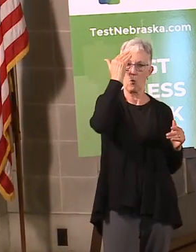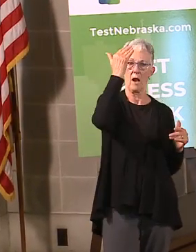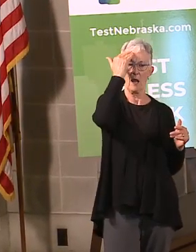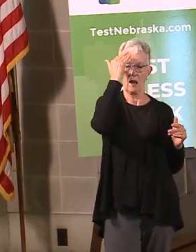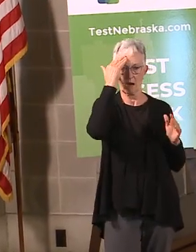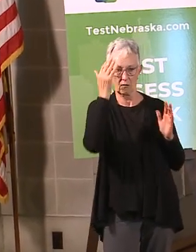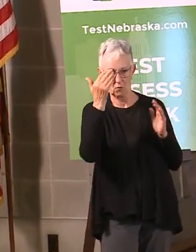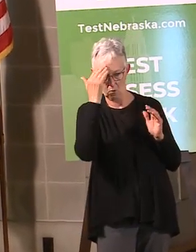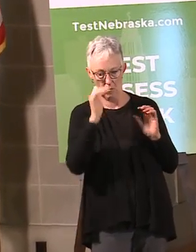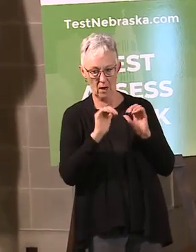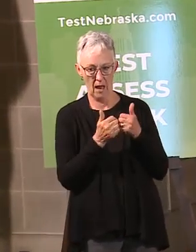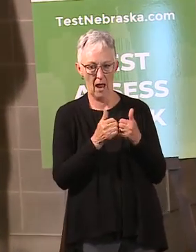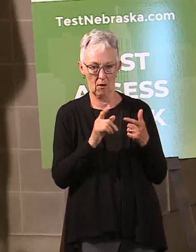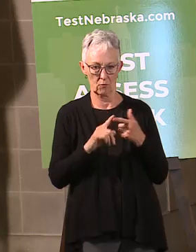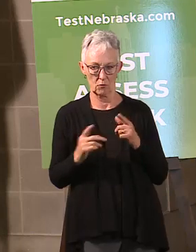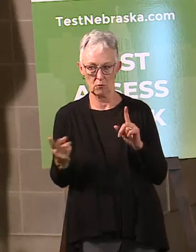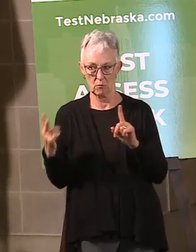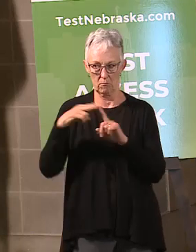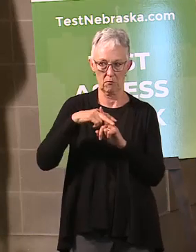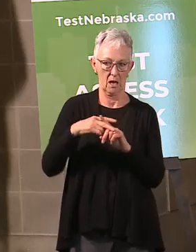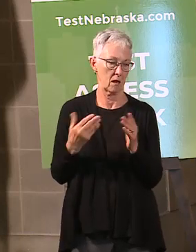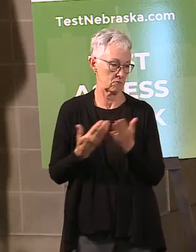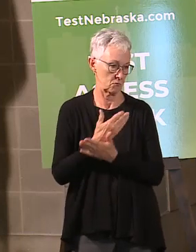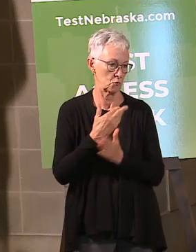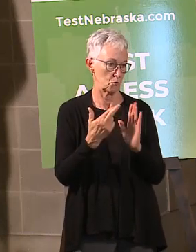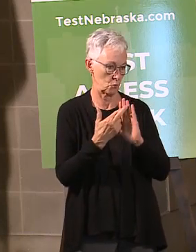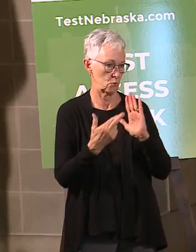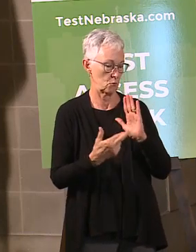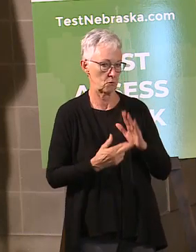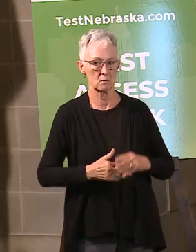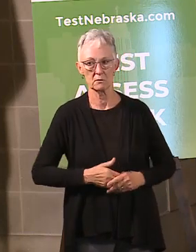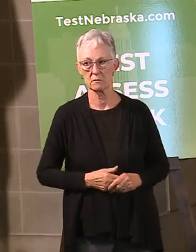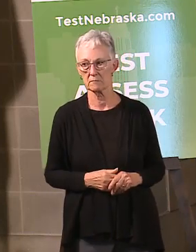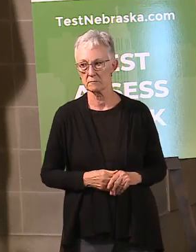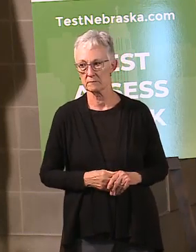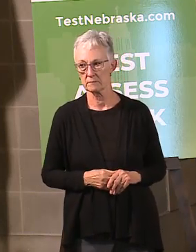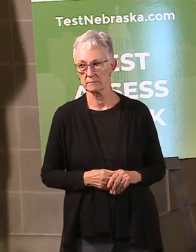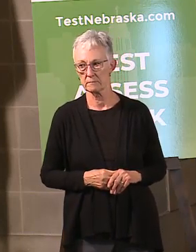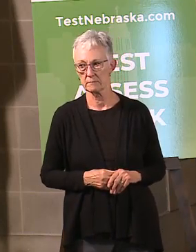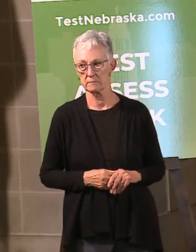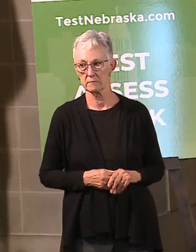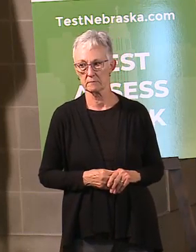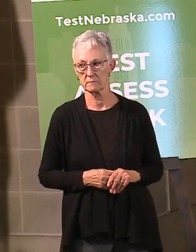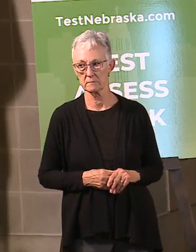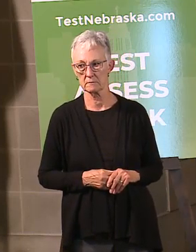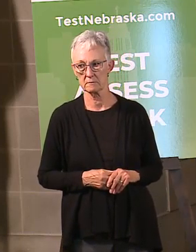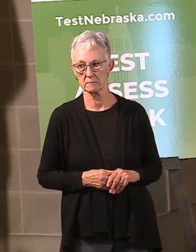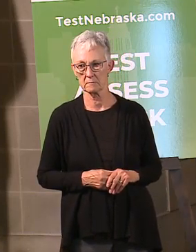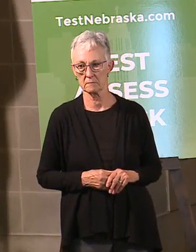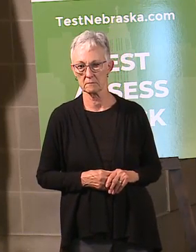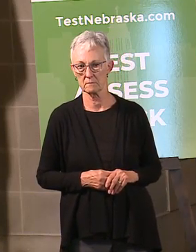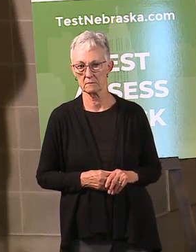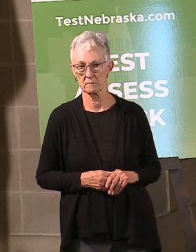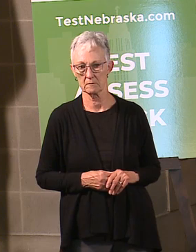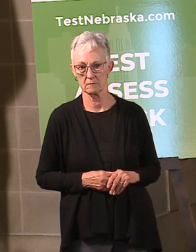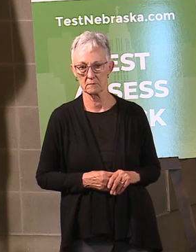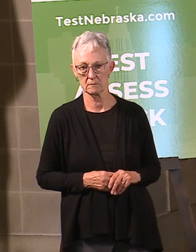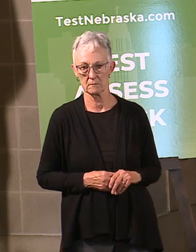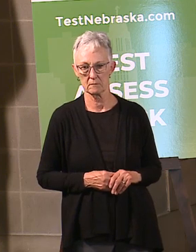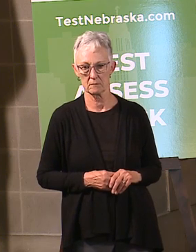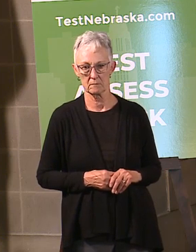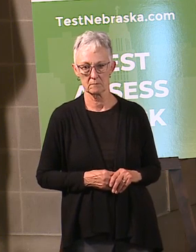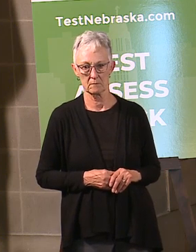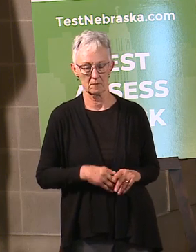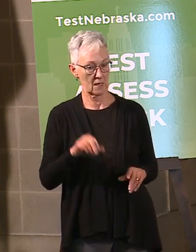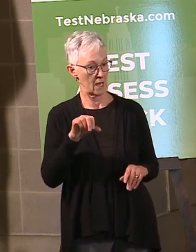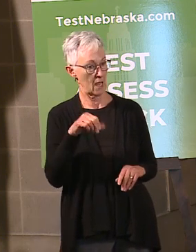how to implement these DHMs, so we will be following on with that. And then one of the things we've talked about